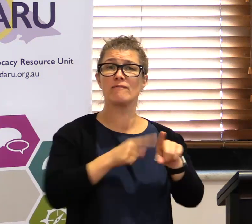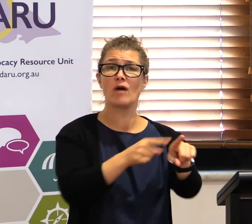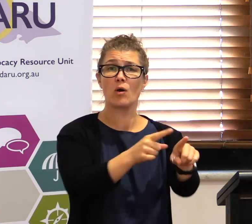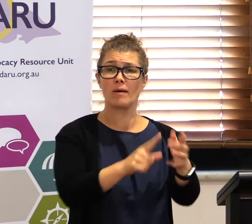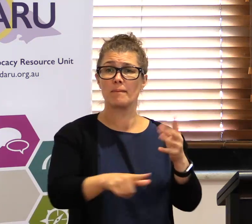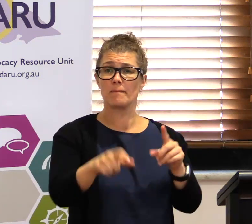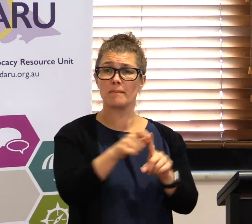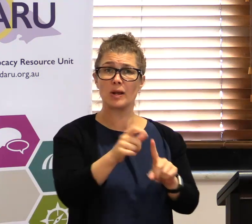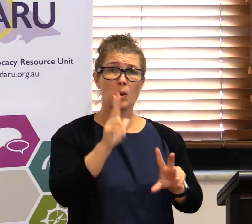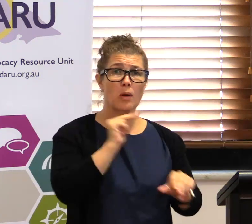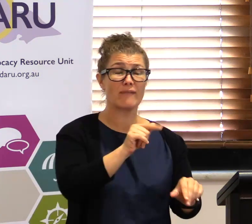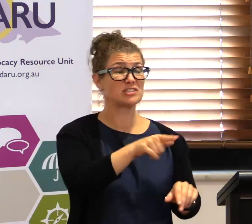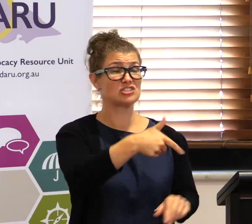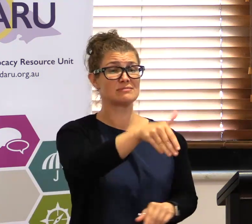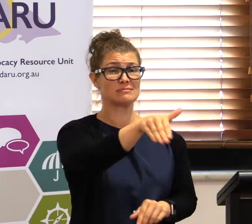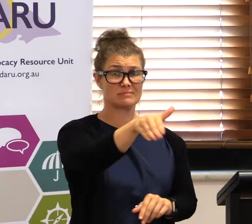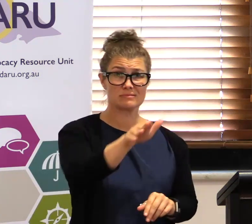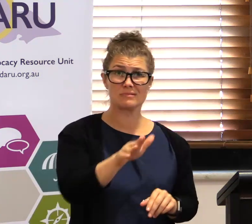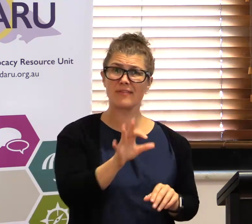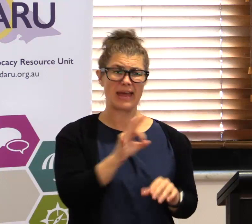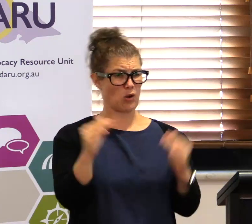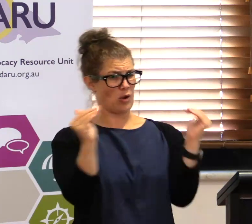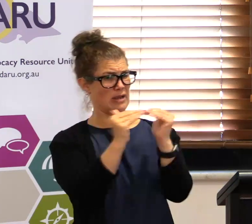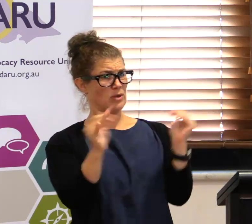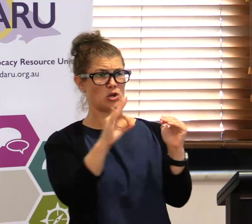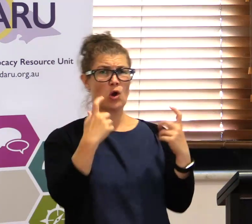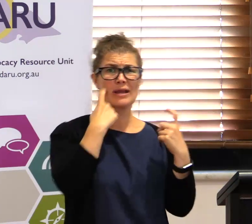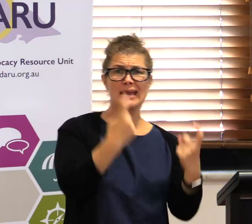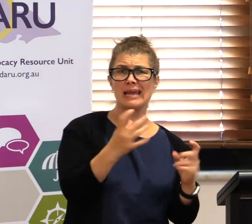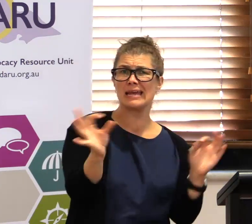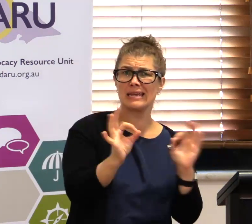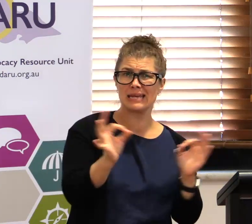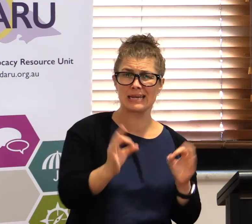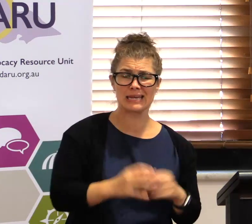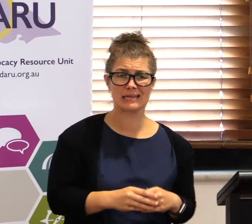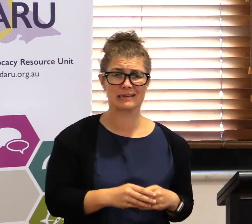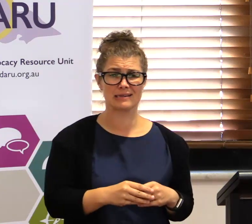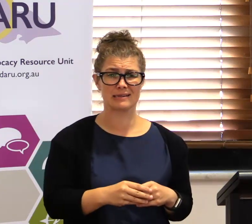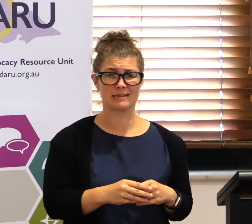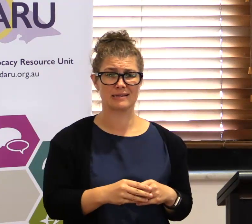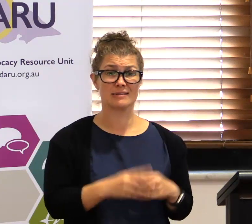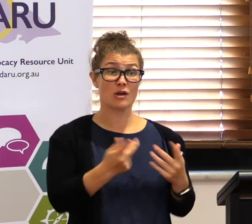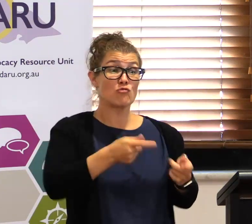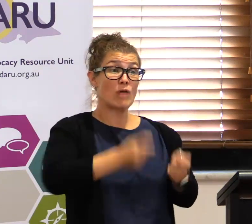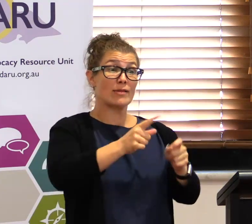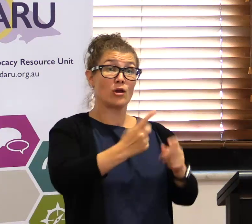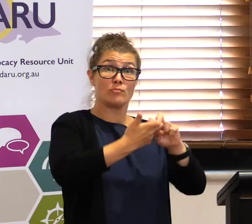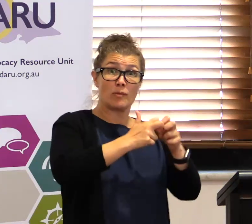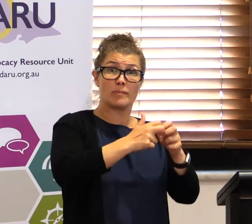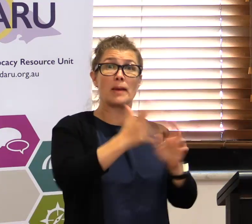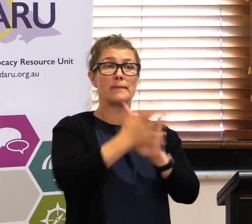not equity, and that's not care. And by raising these, actually we do